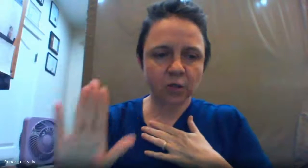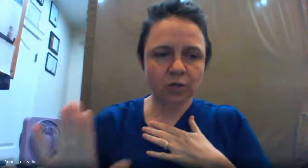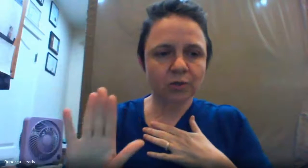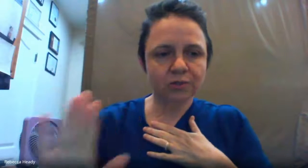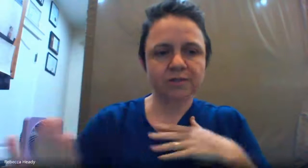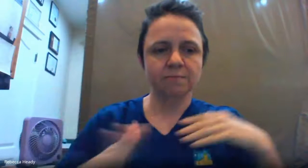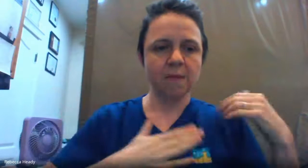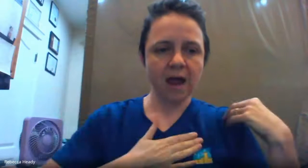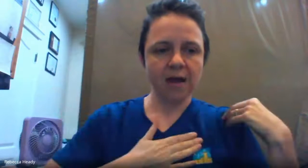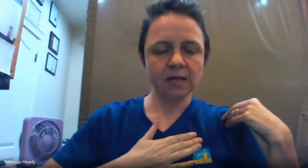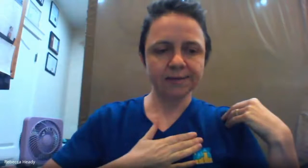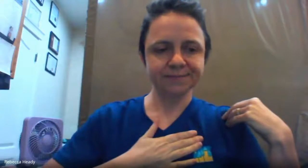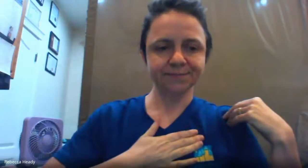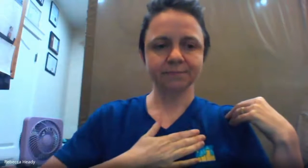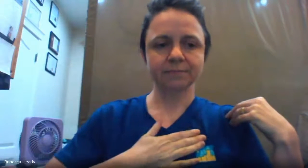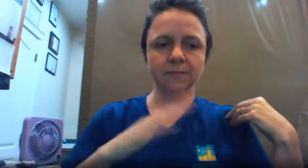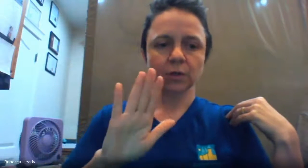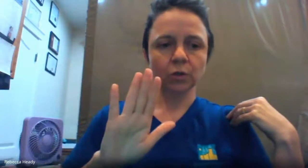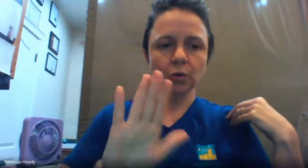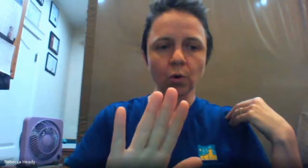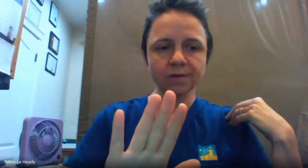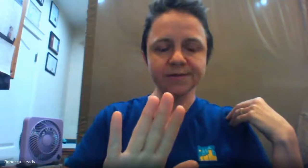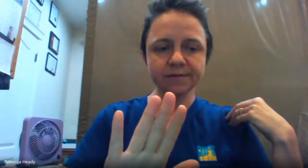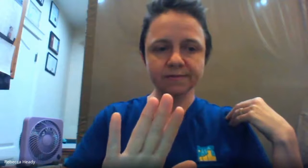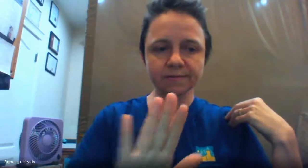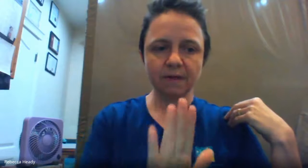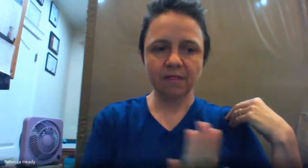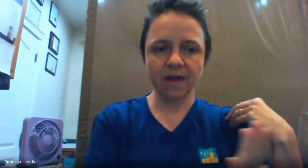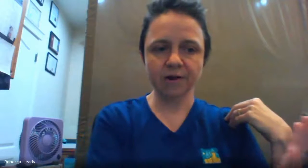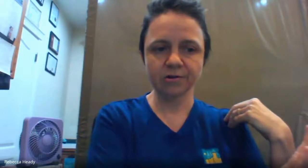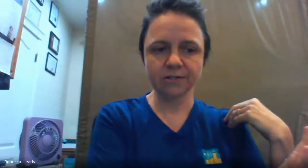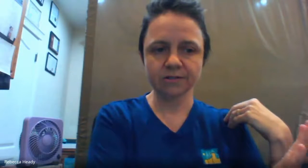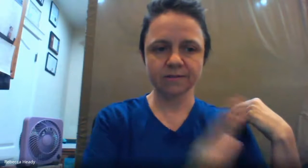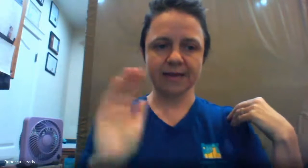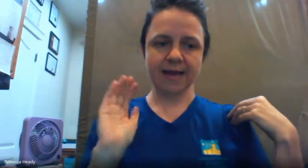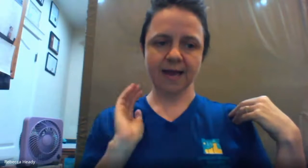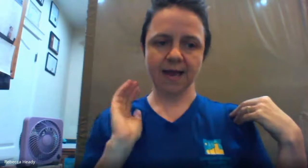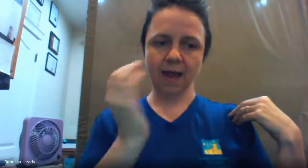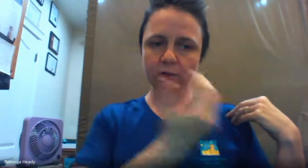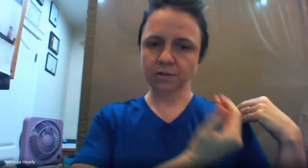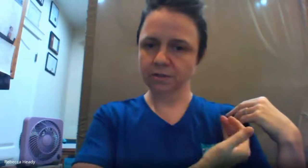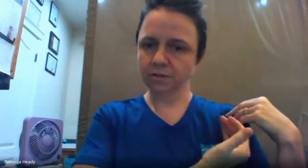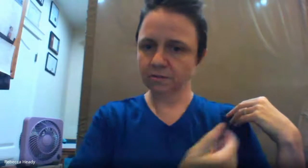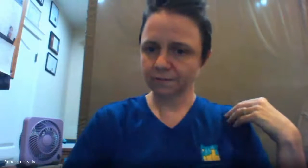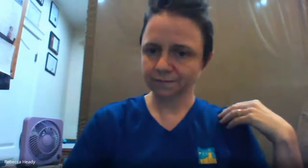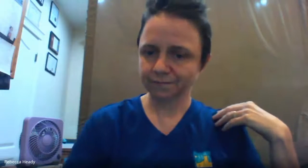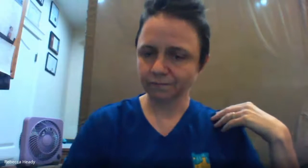hers, mine, yours, theirs, ours. Show me theirs again,